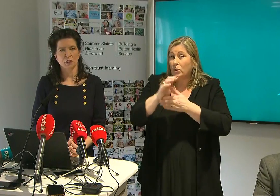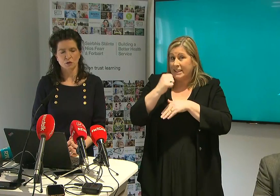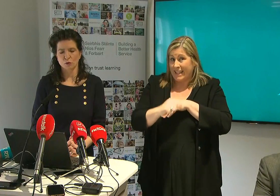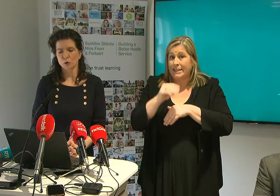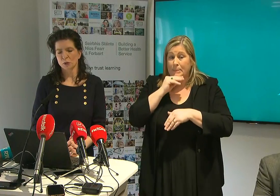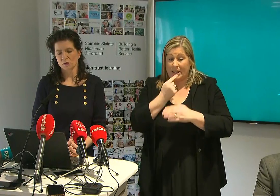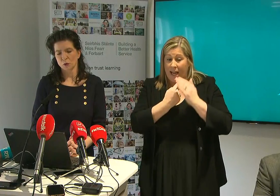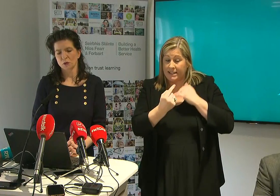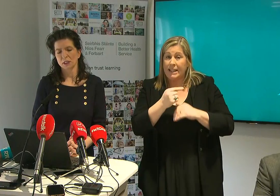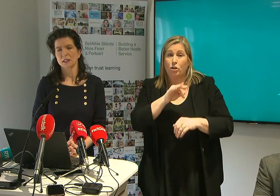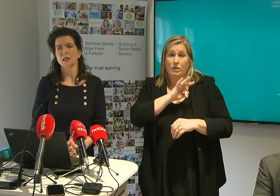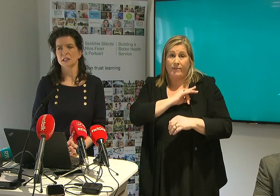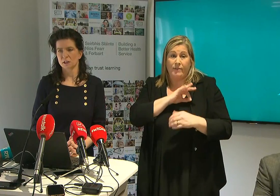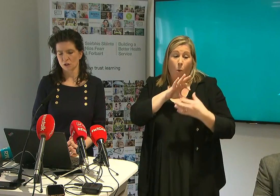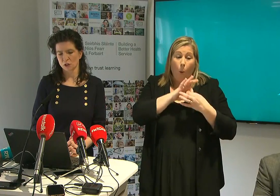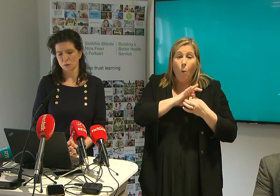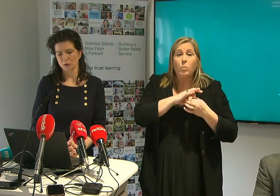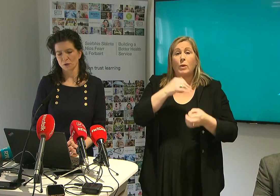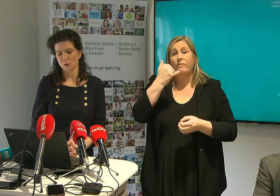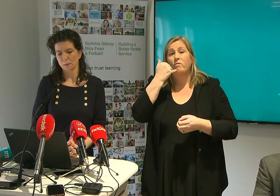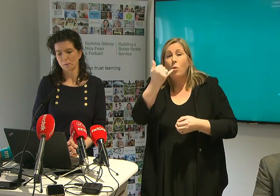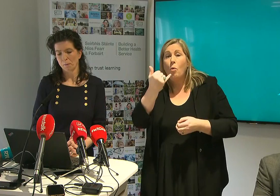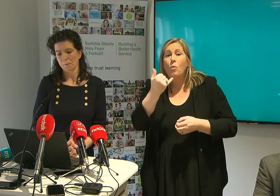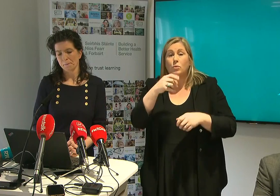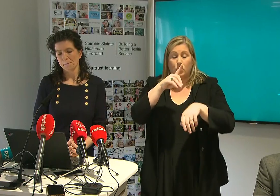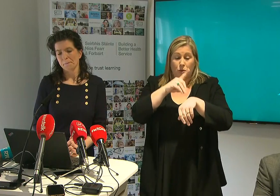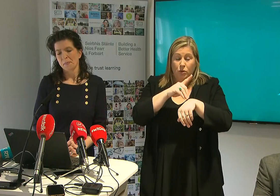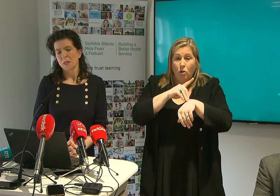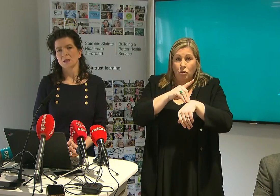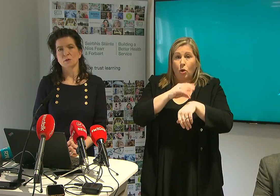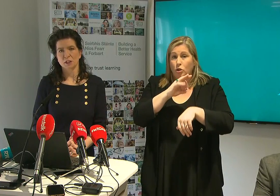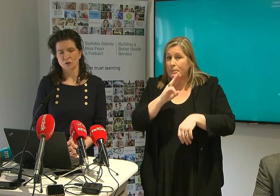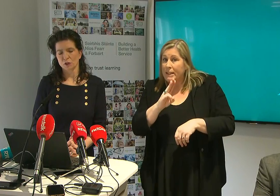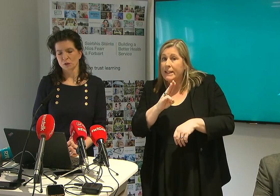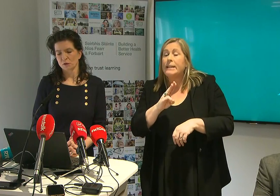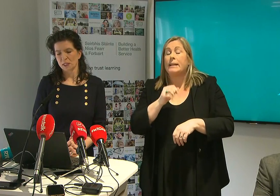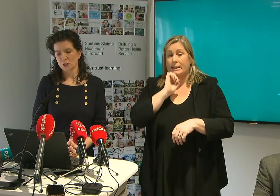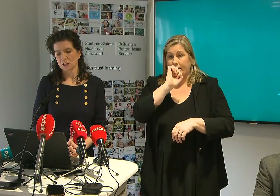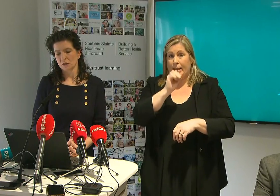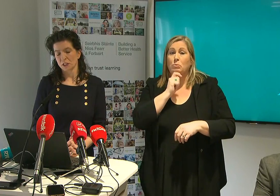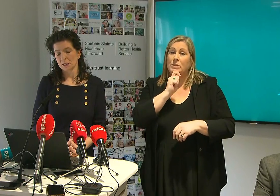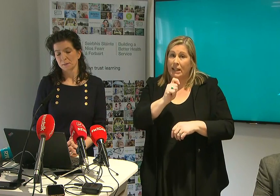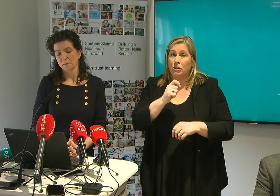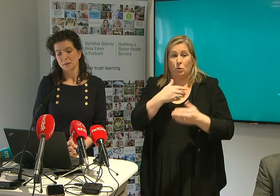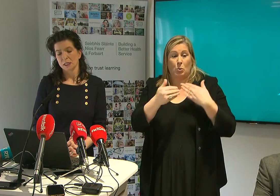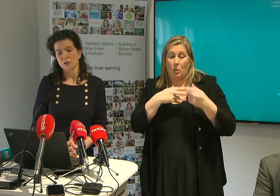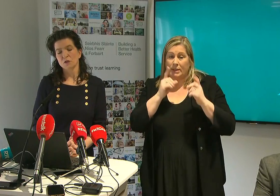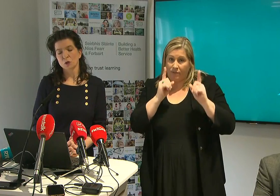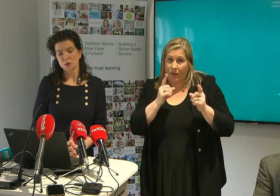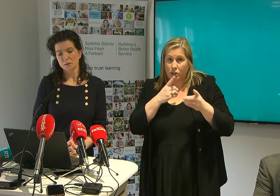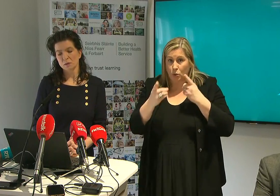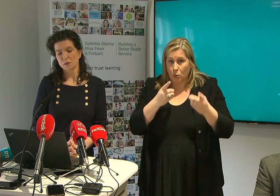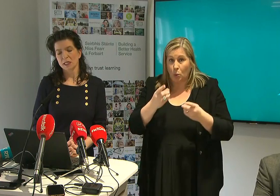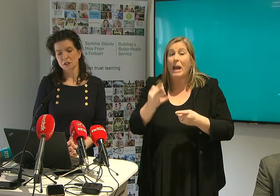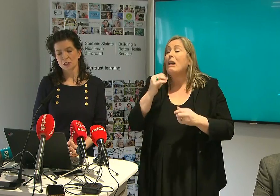means going into a room with a phone, contact your doctor by phone. They will give you further information and advice. If you've